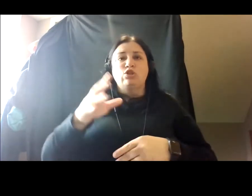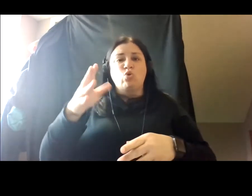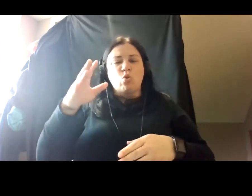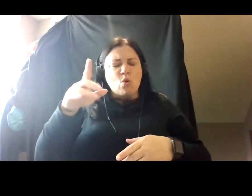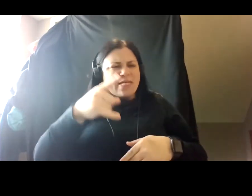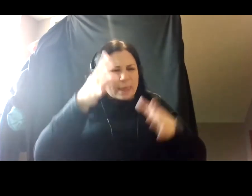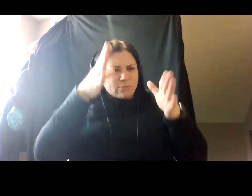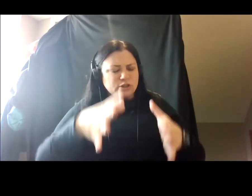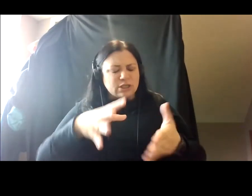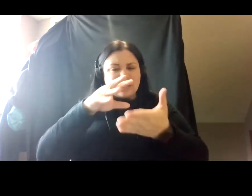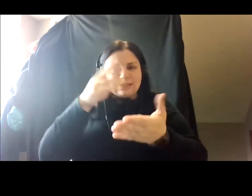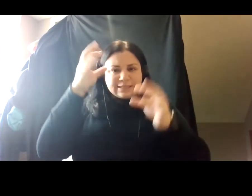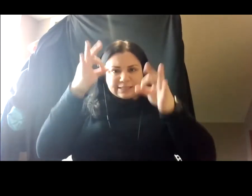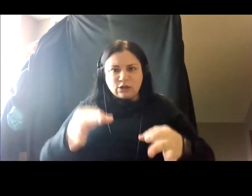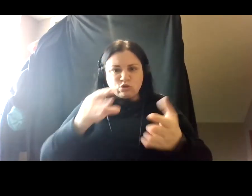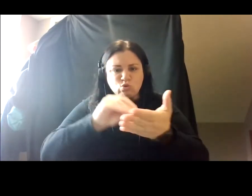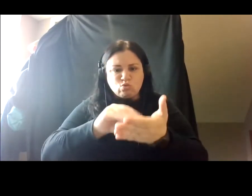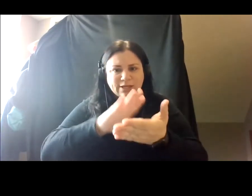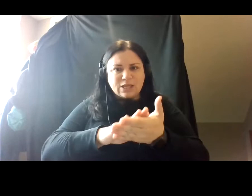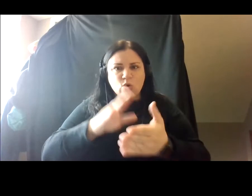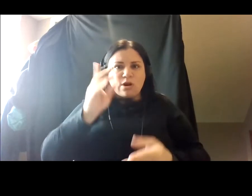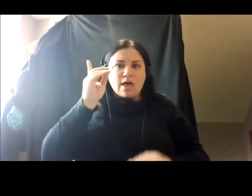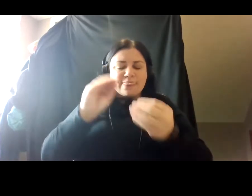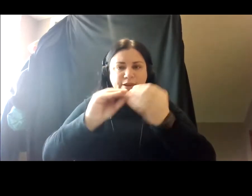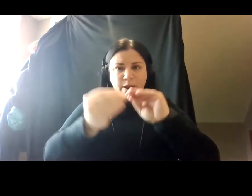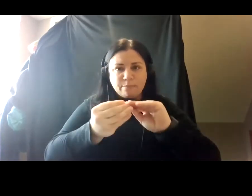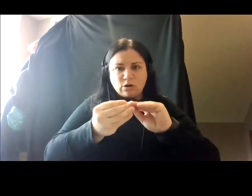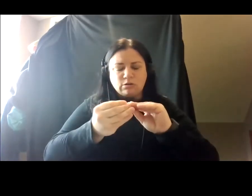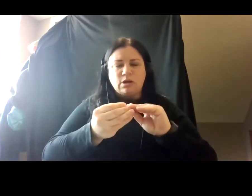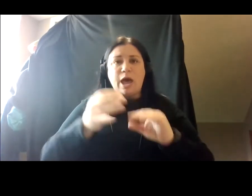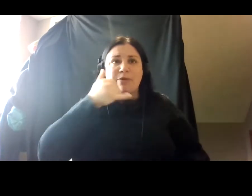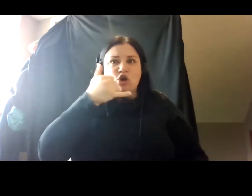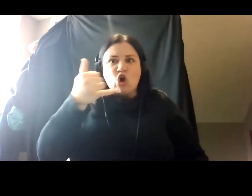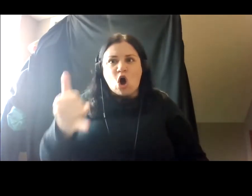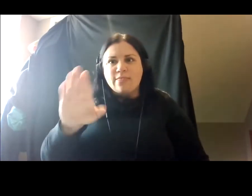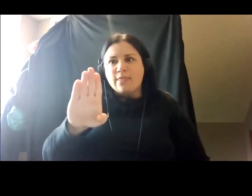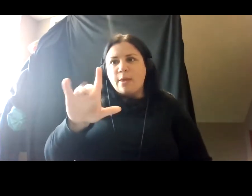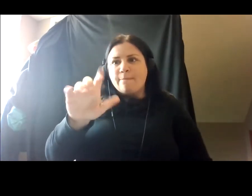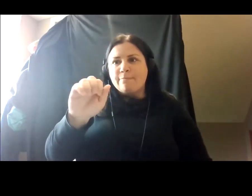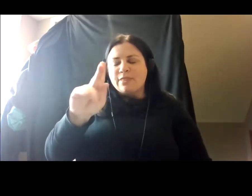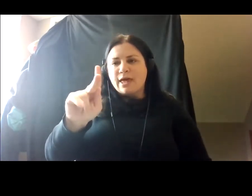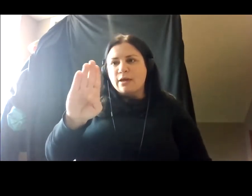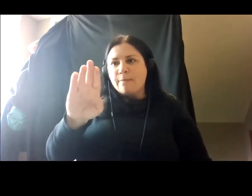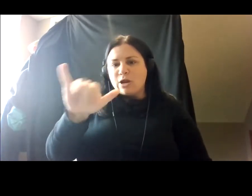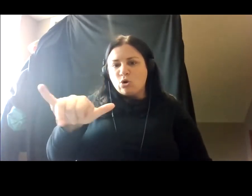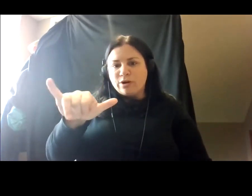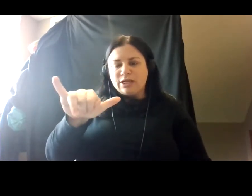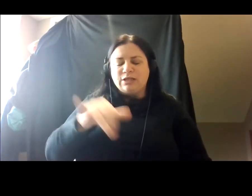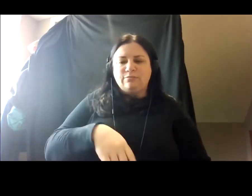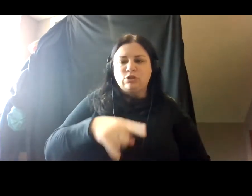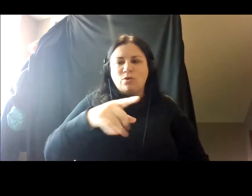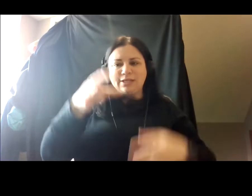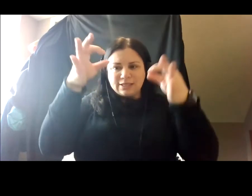He's like, "I'm going to call his BlackBerry," which I don't think is a very good idea. Probably maybe the worst idea you can do. But he decides